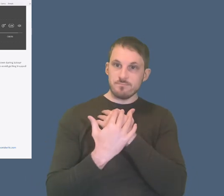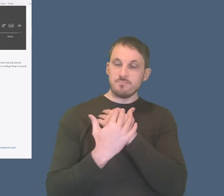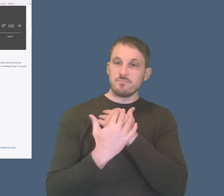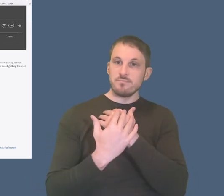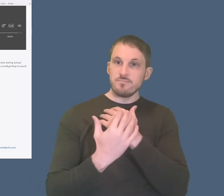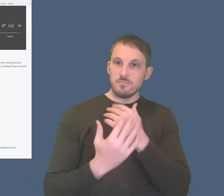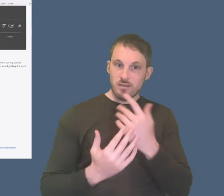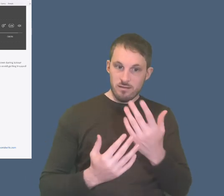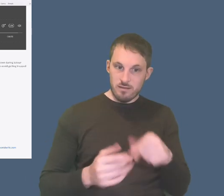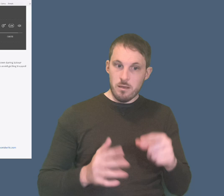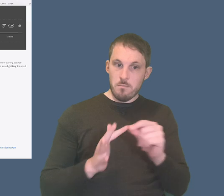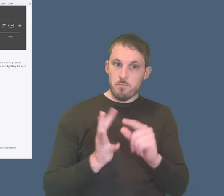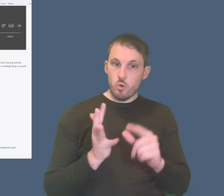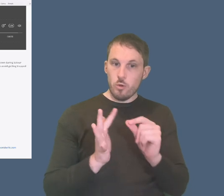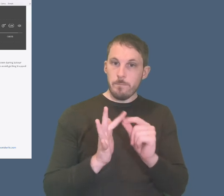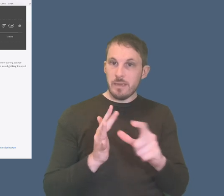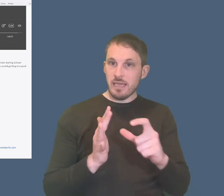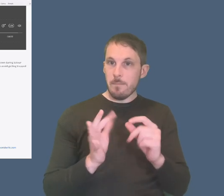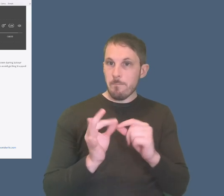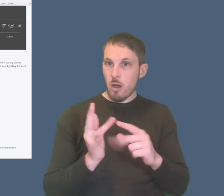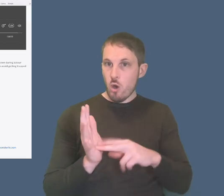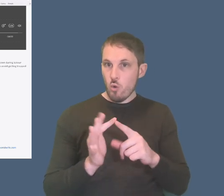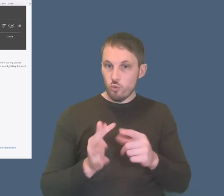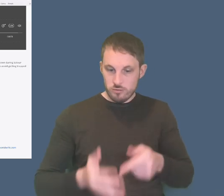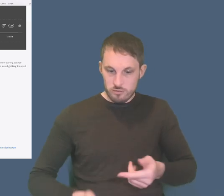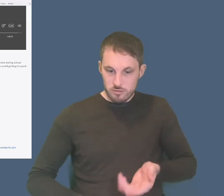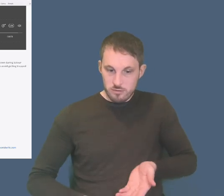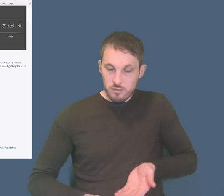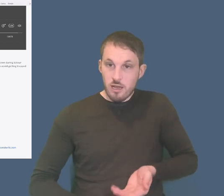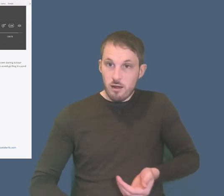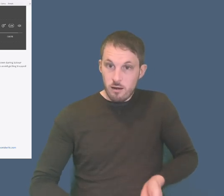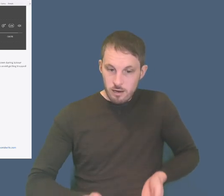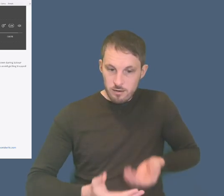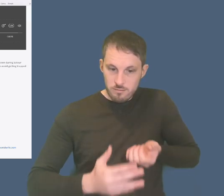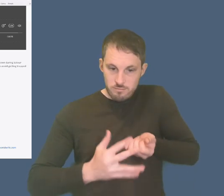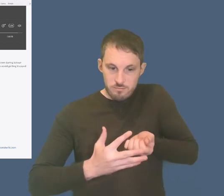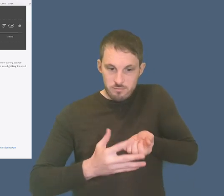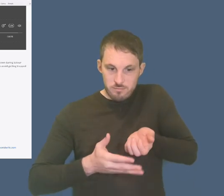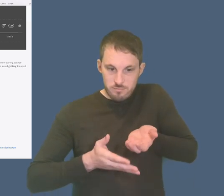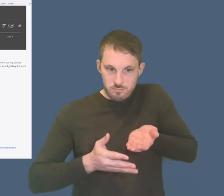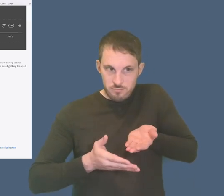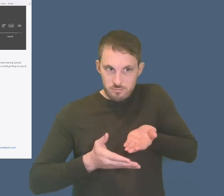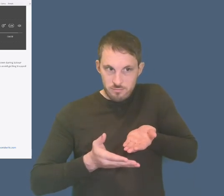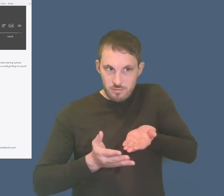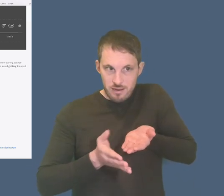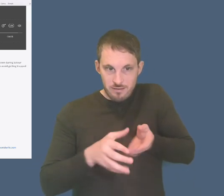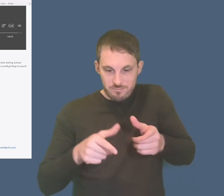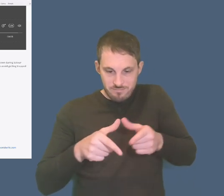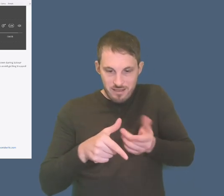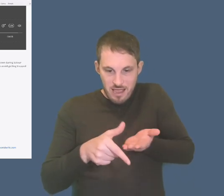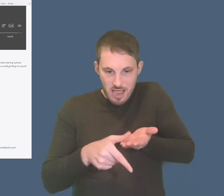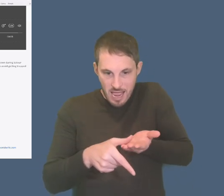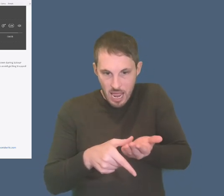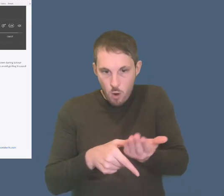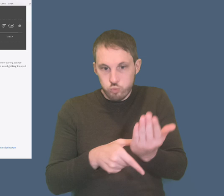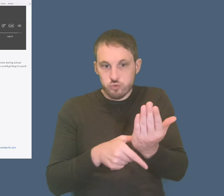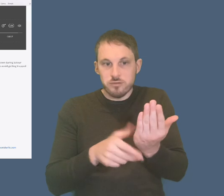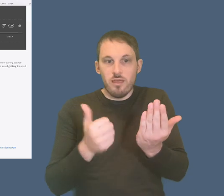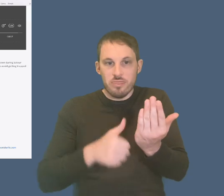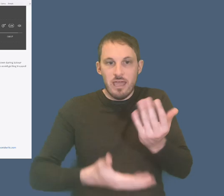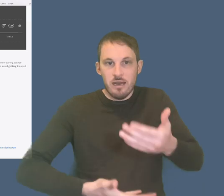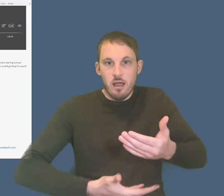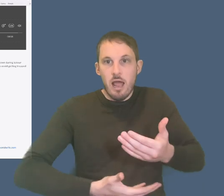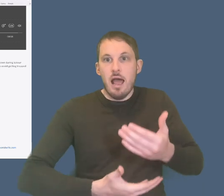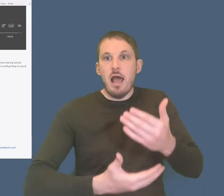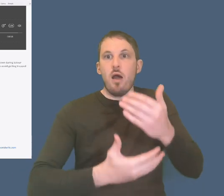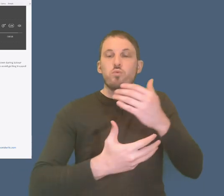pubic bone and your pubic hair area, and bring your baby up to your skin. So if you were to give birth on your